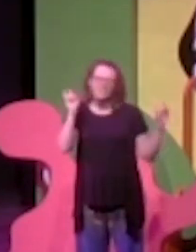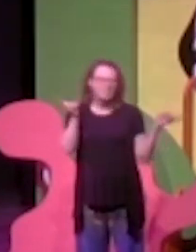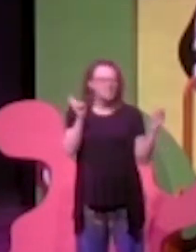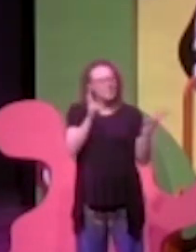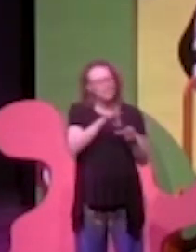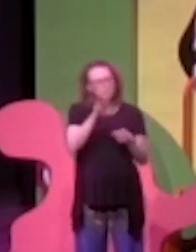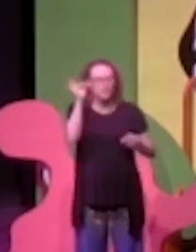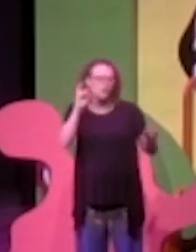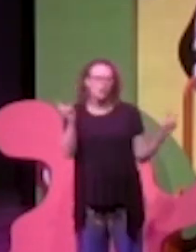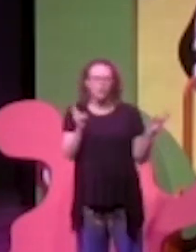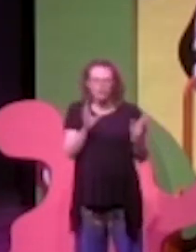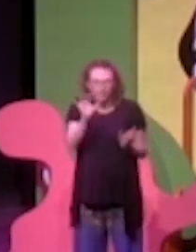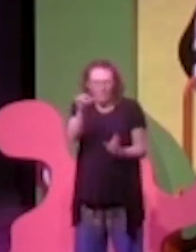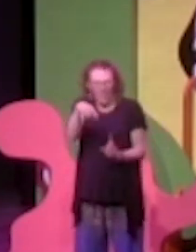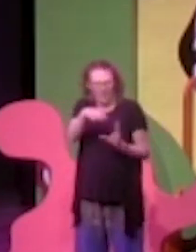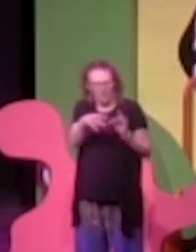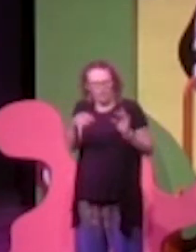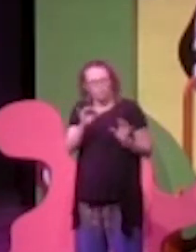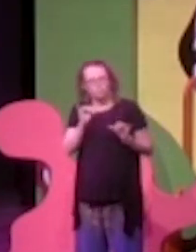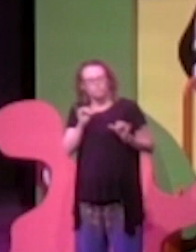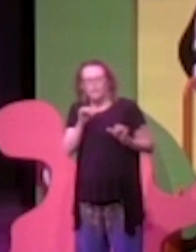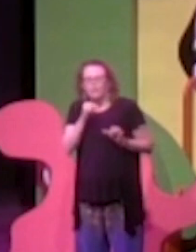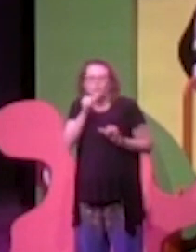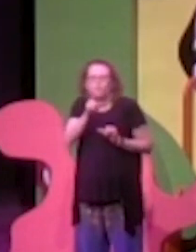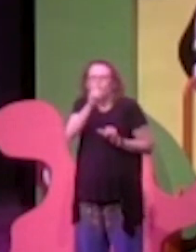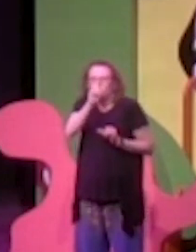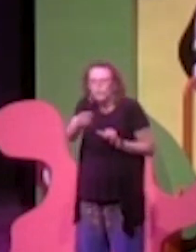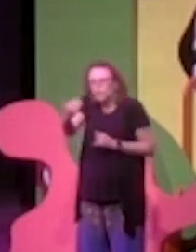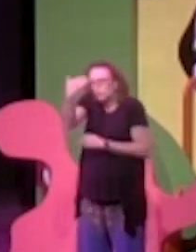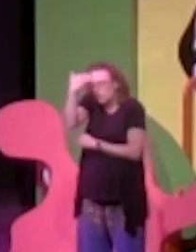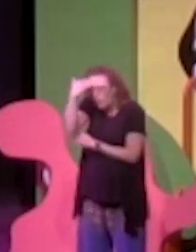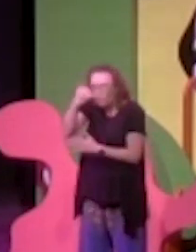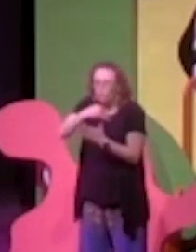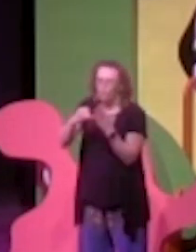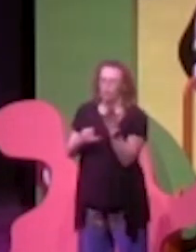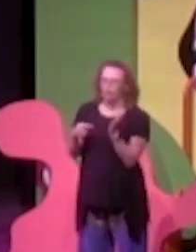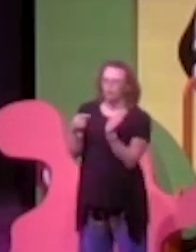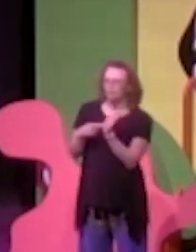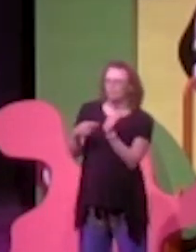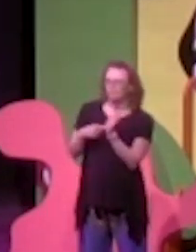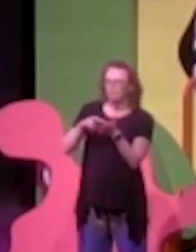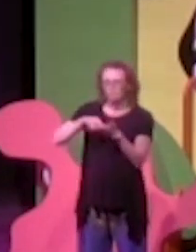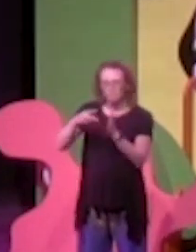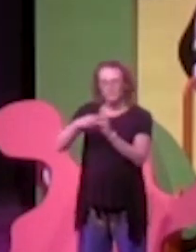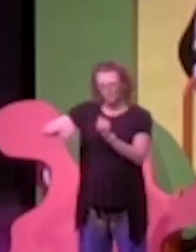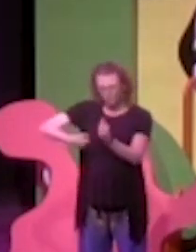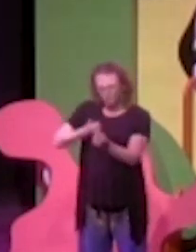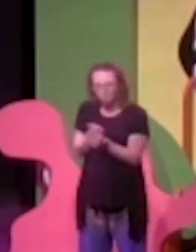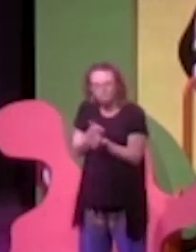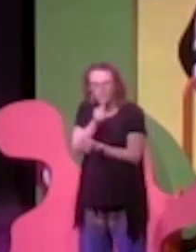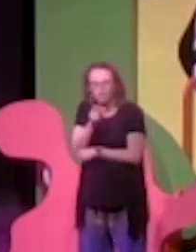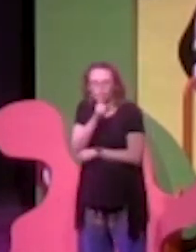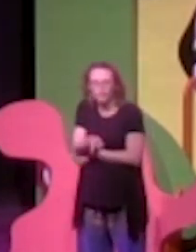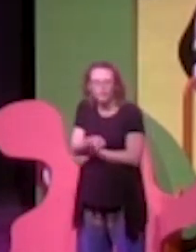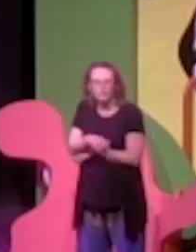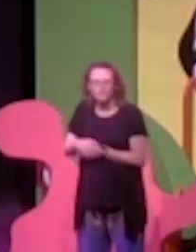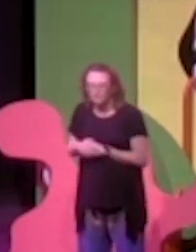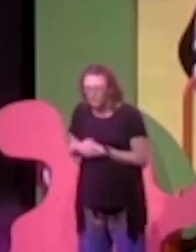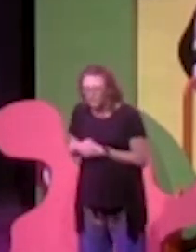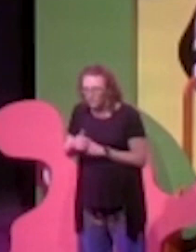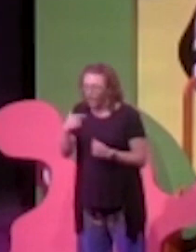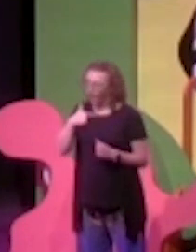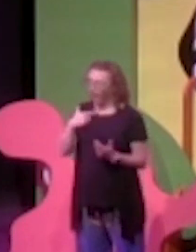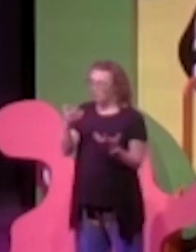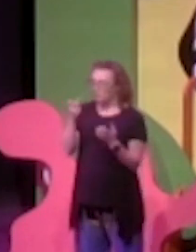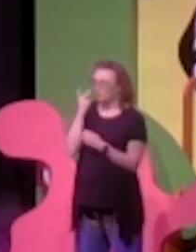are and what art is. And so what I want to see is for us to move in a new direction where we are valuing